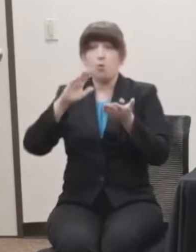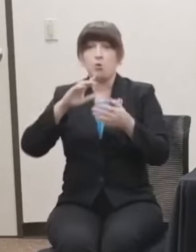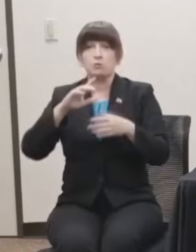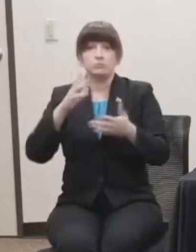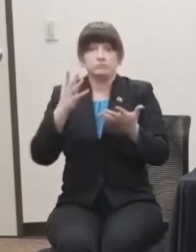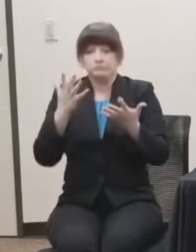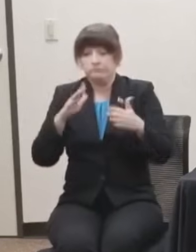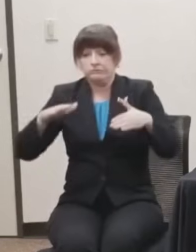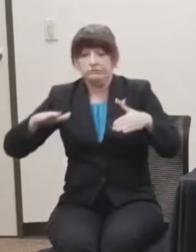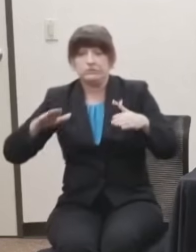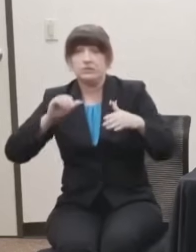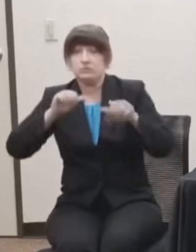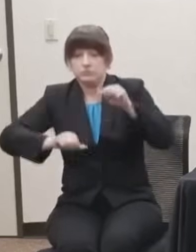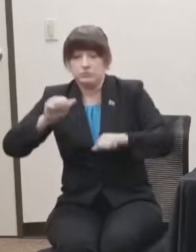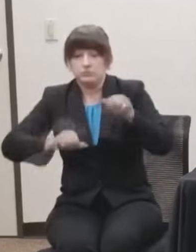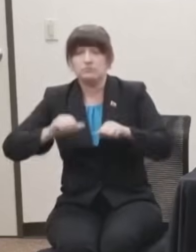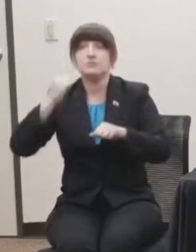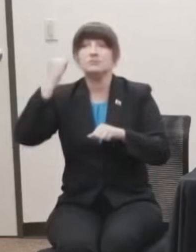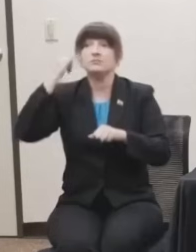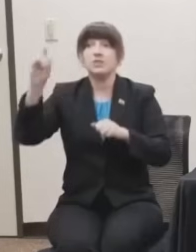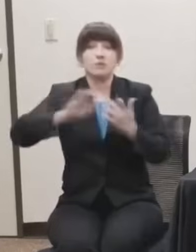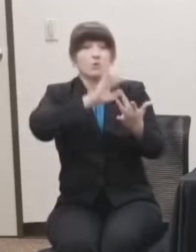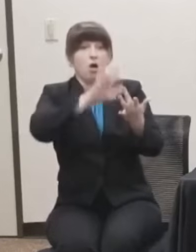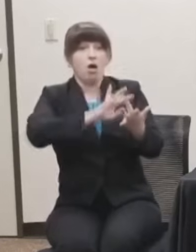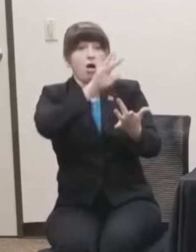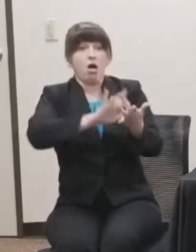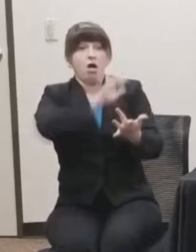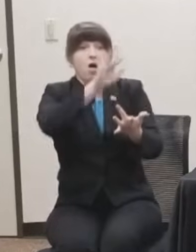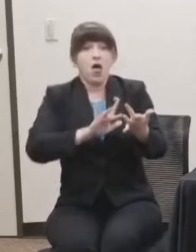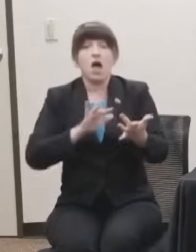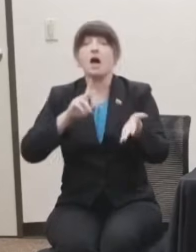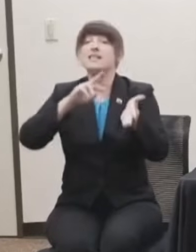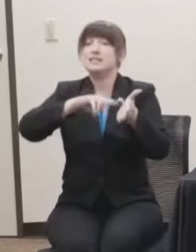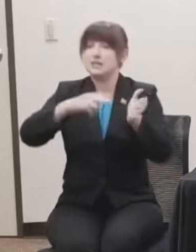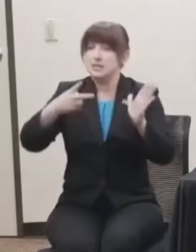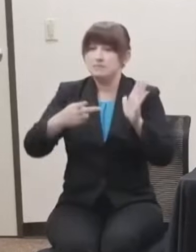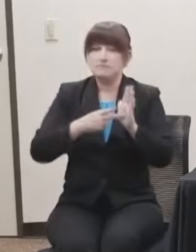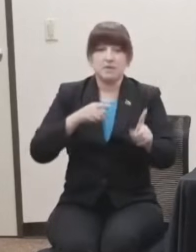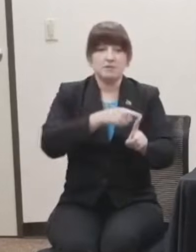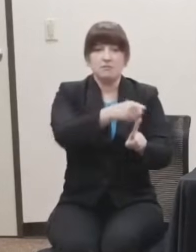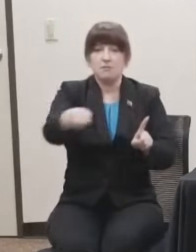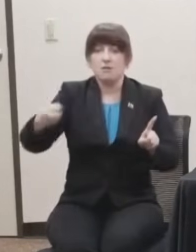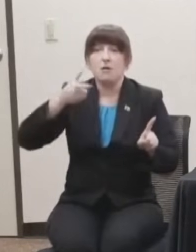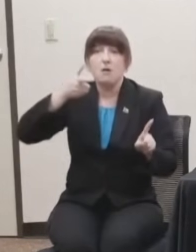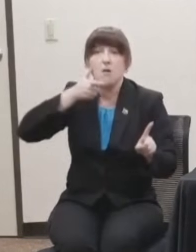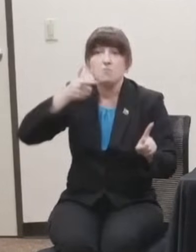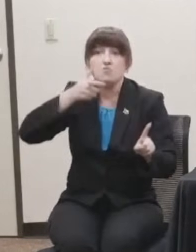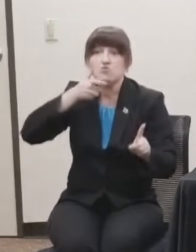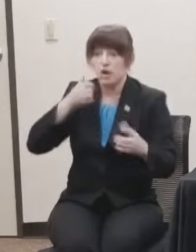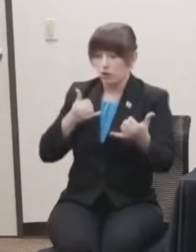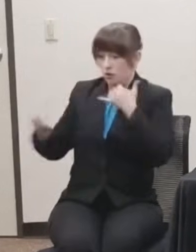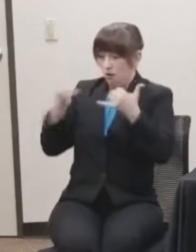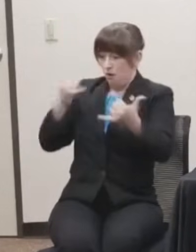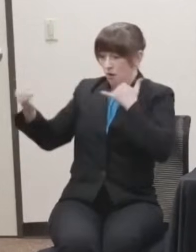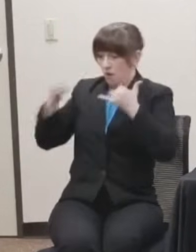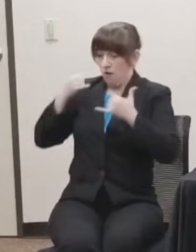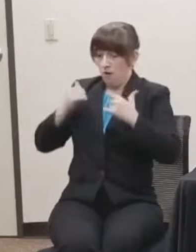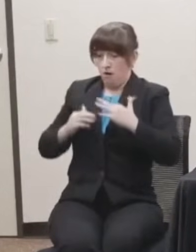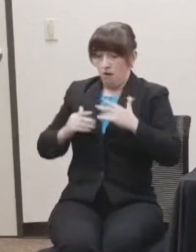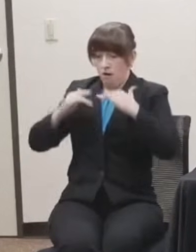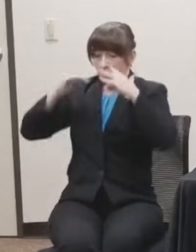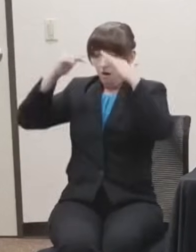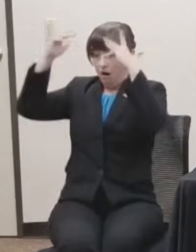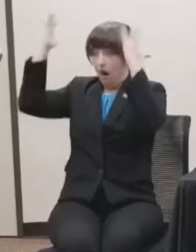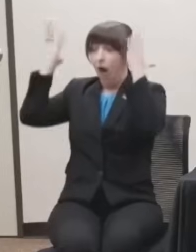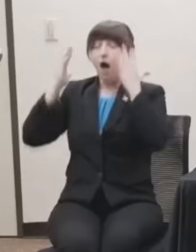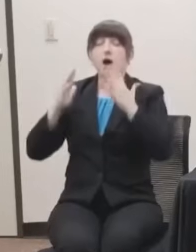phone calls, you are slowing down the process of the first responders being able to respond to those who are clearly identified as